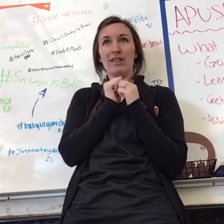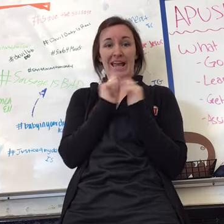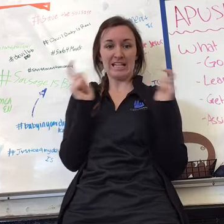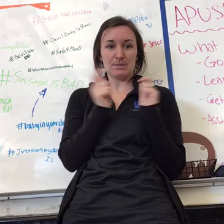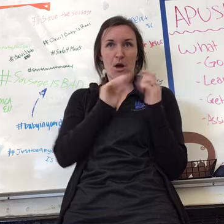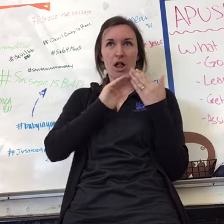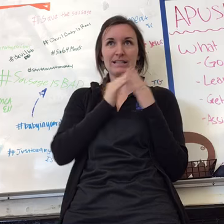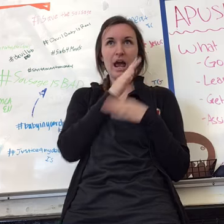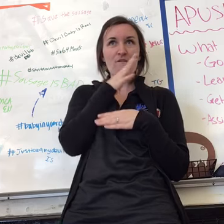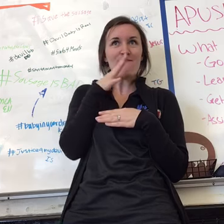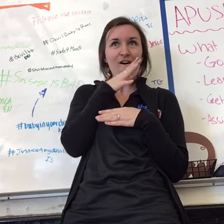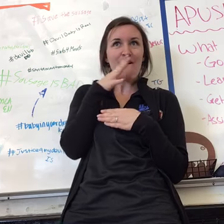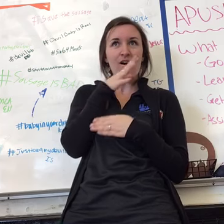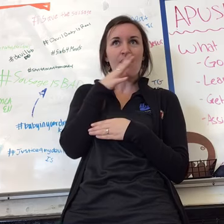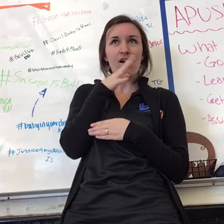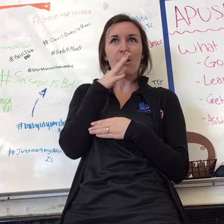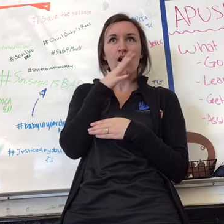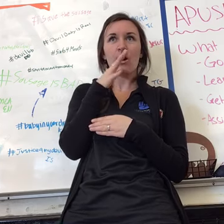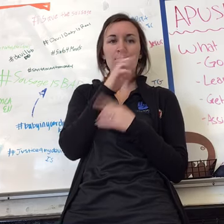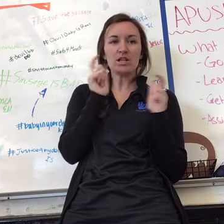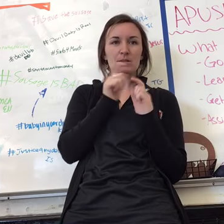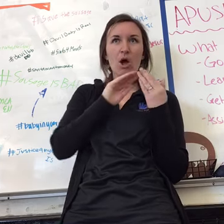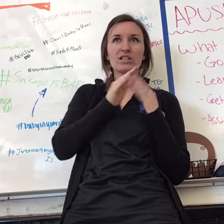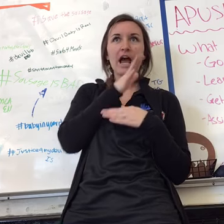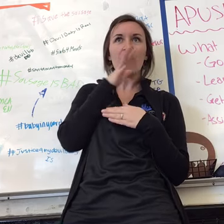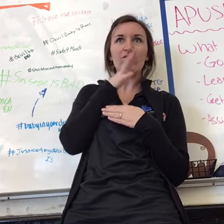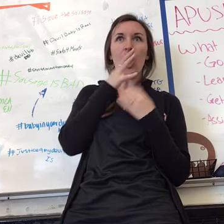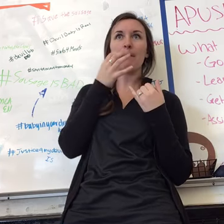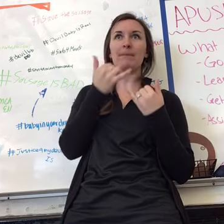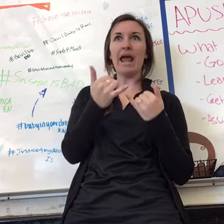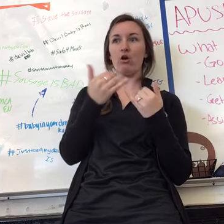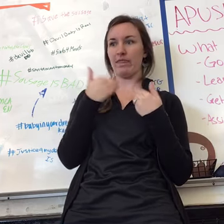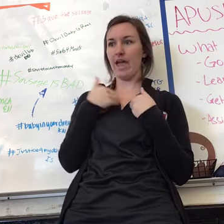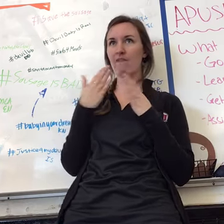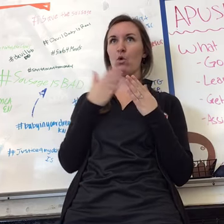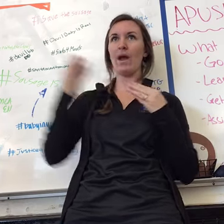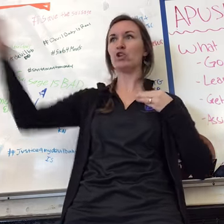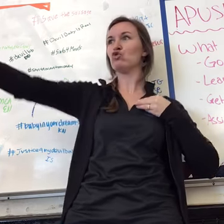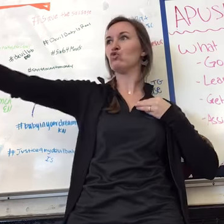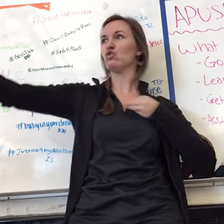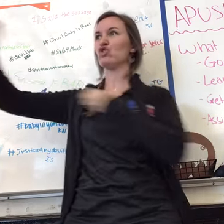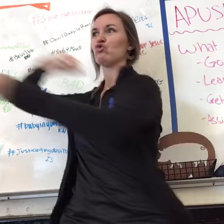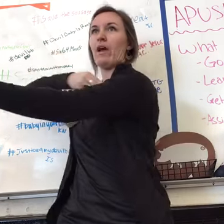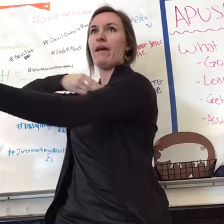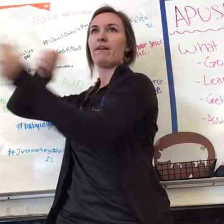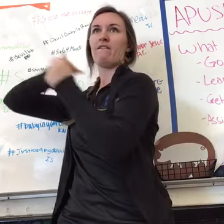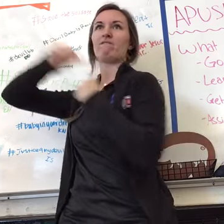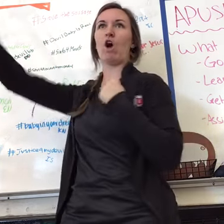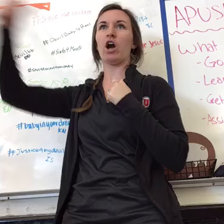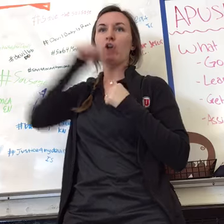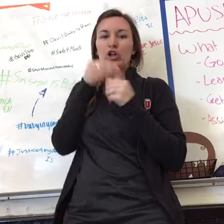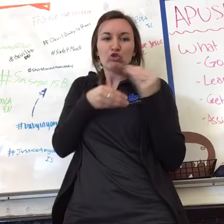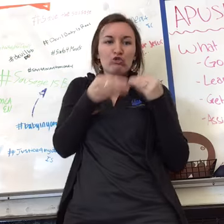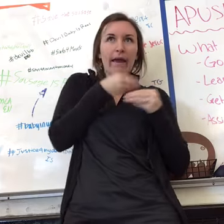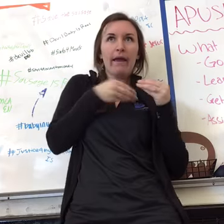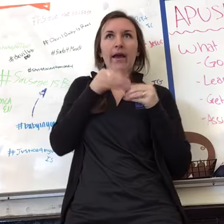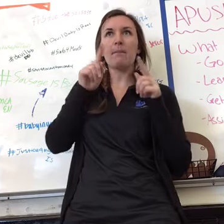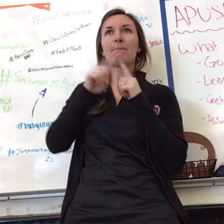they're going to begin mass exporting their corn, their apples. There's a reason why New York is known as the Apple State. It's because they begin to export their apples